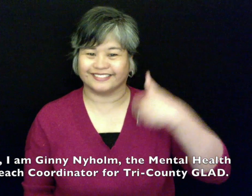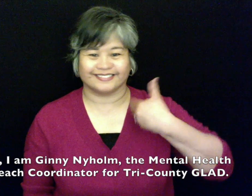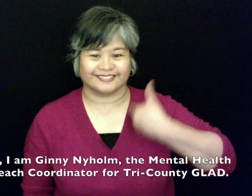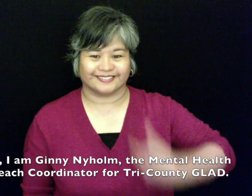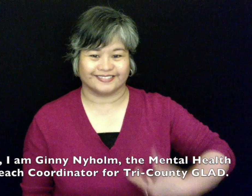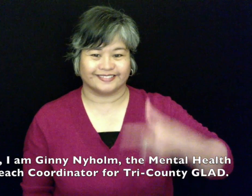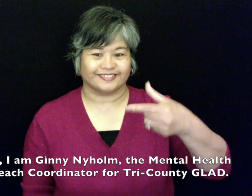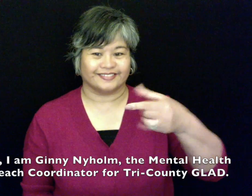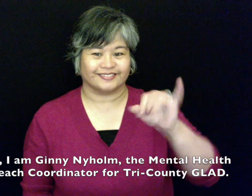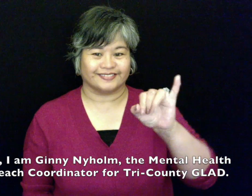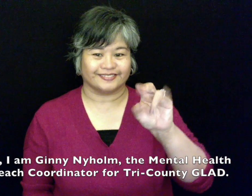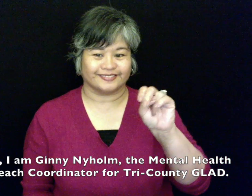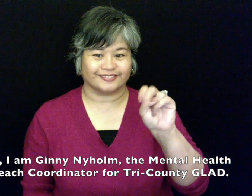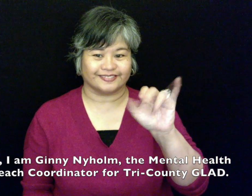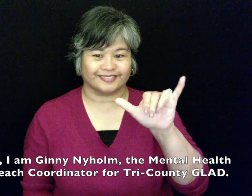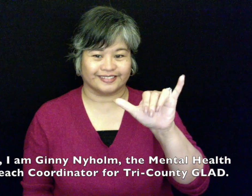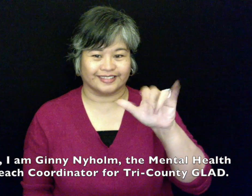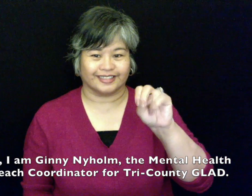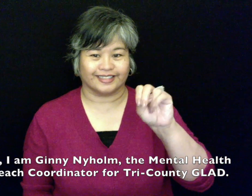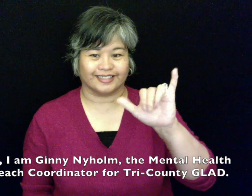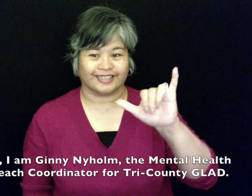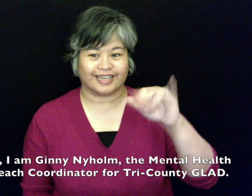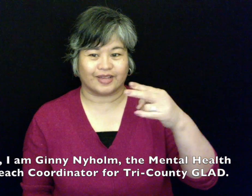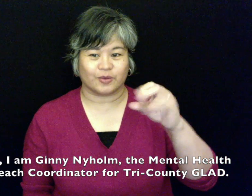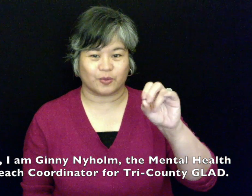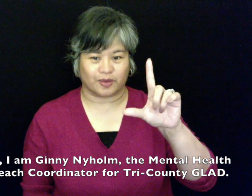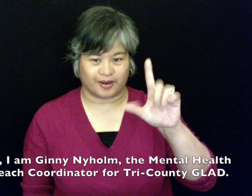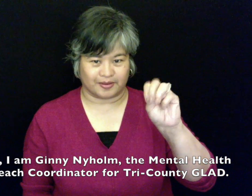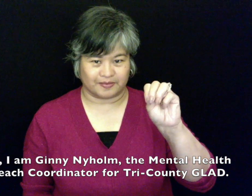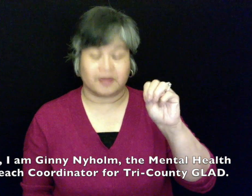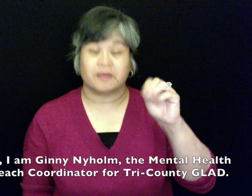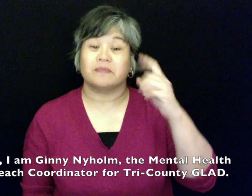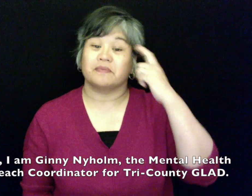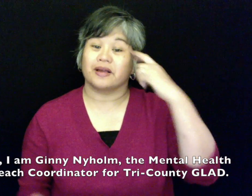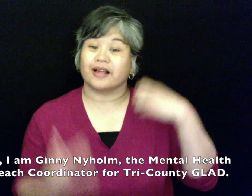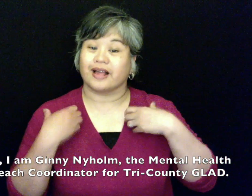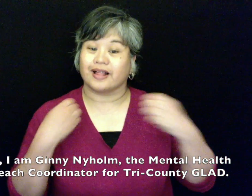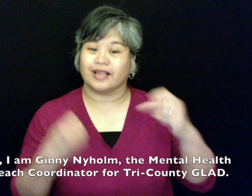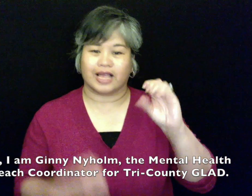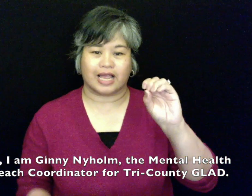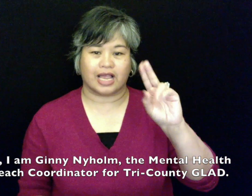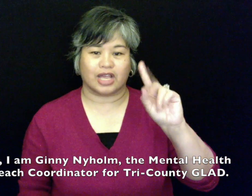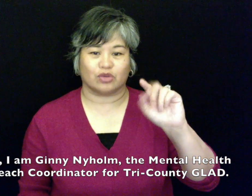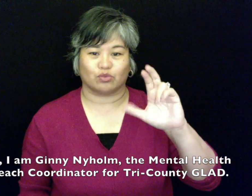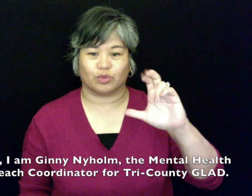Hello, I am Jimmy Nyholm, the Mental Health Outreach Coordinator for Tri-County GLAAD.